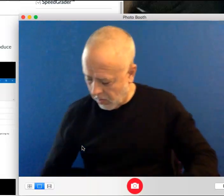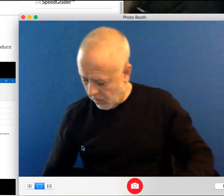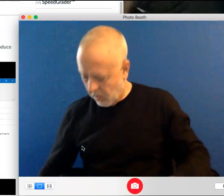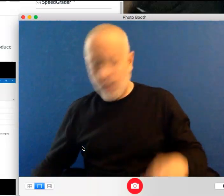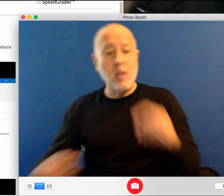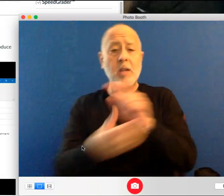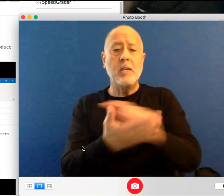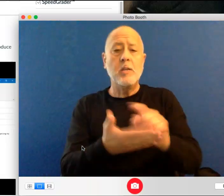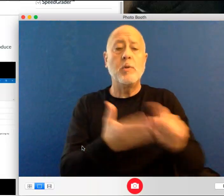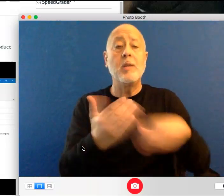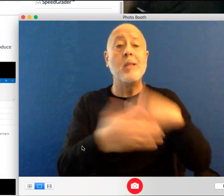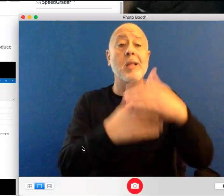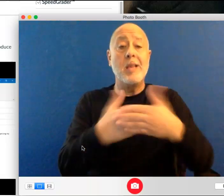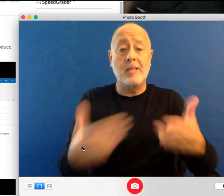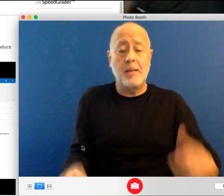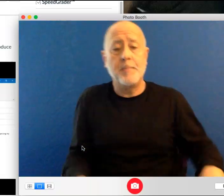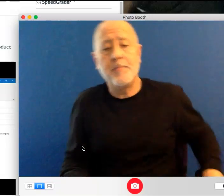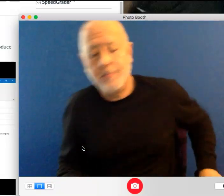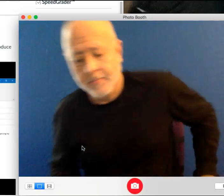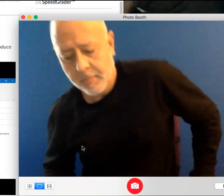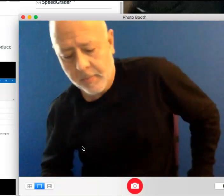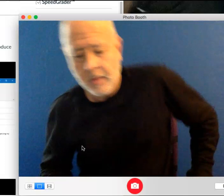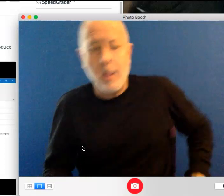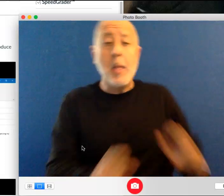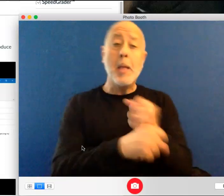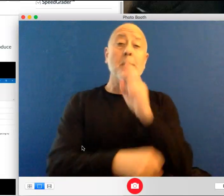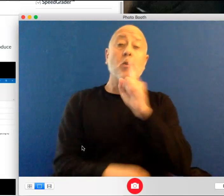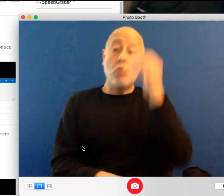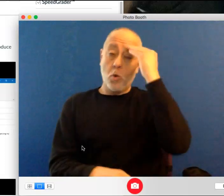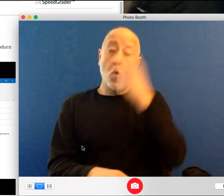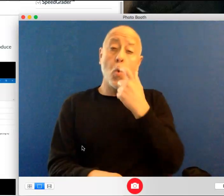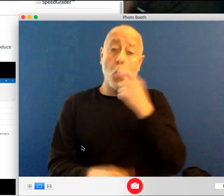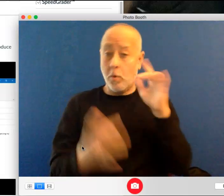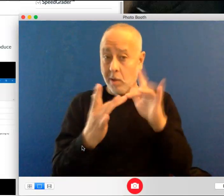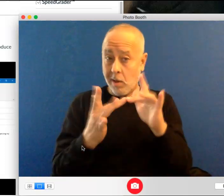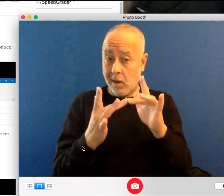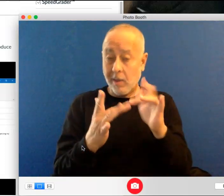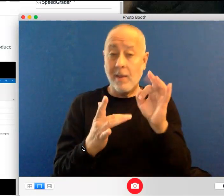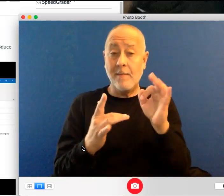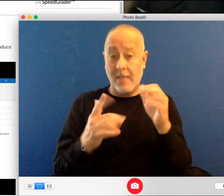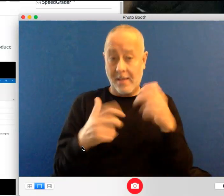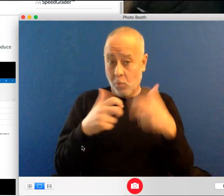Okay. Next thing is to make sure that they know who to contact if they have questions for learning strategies class.